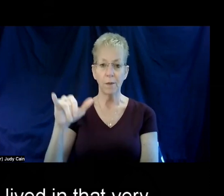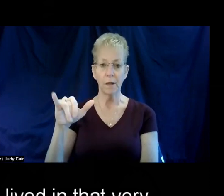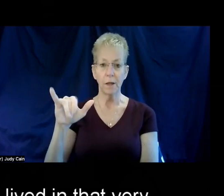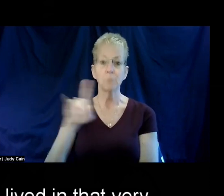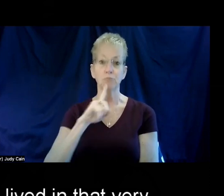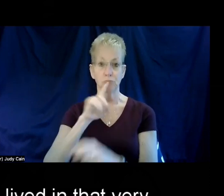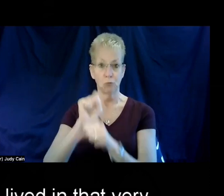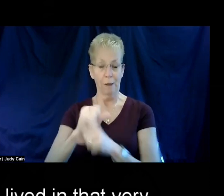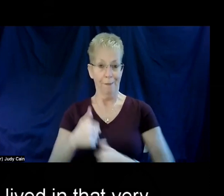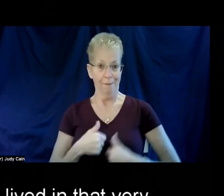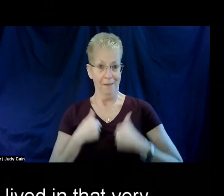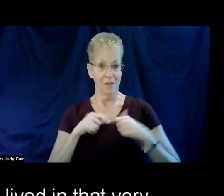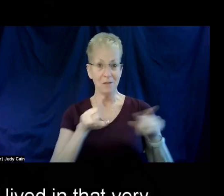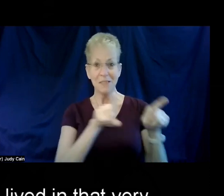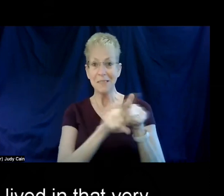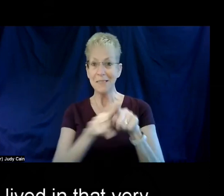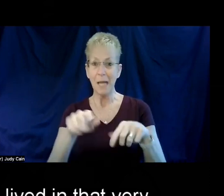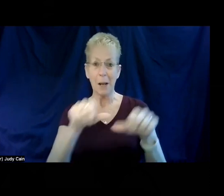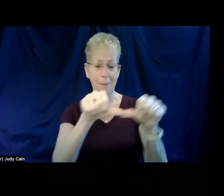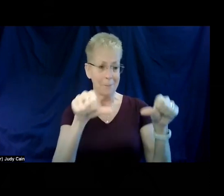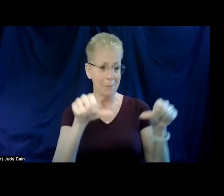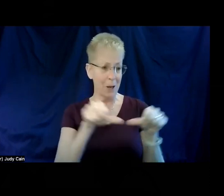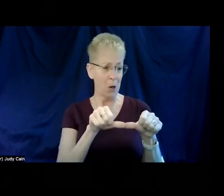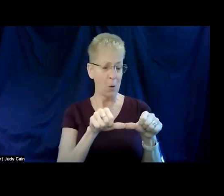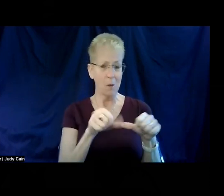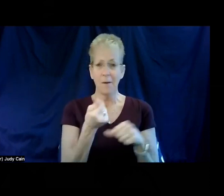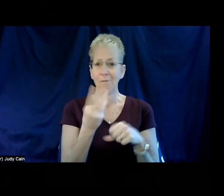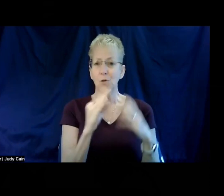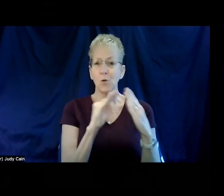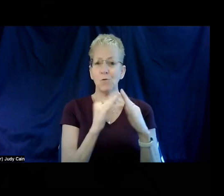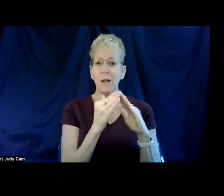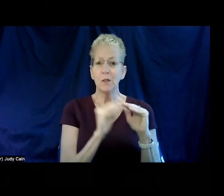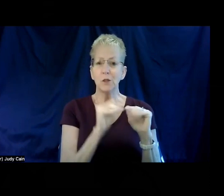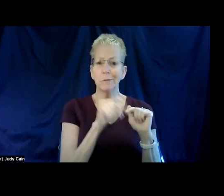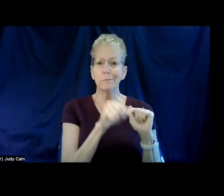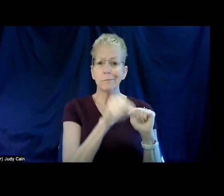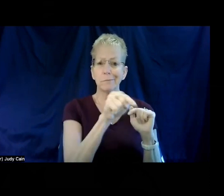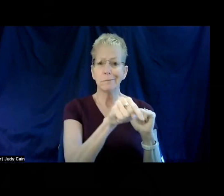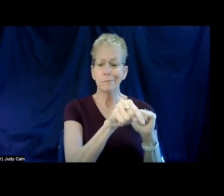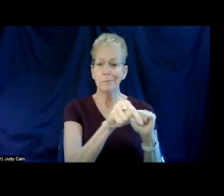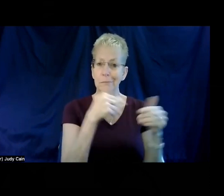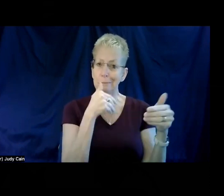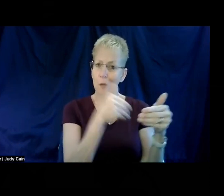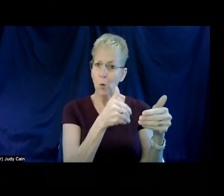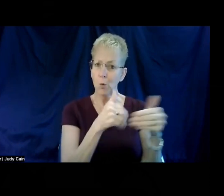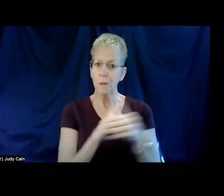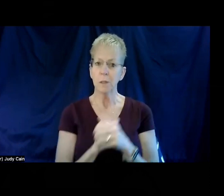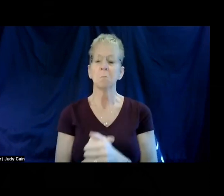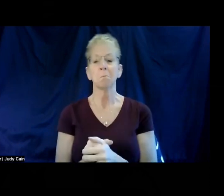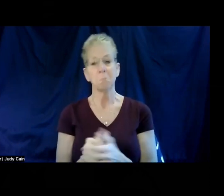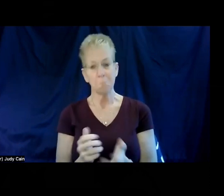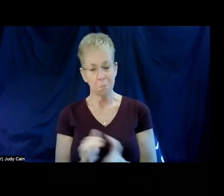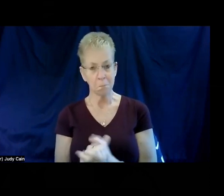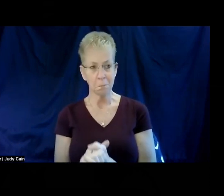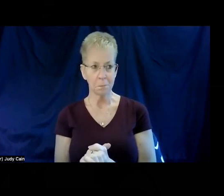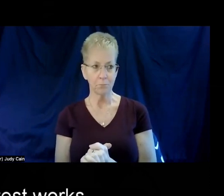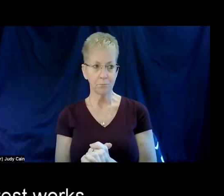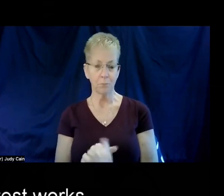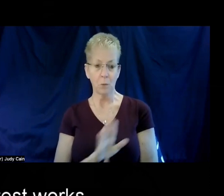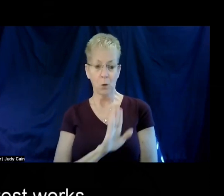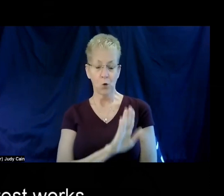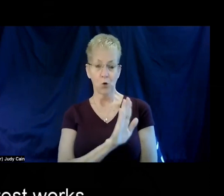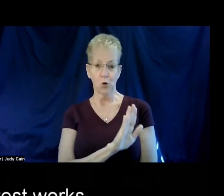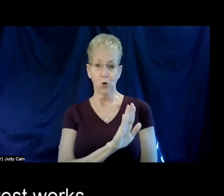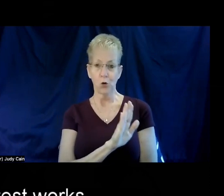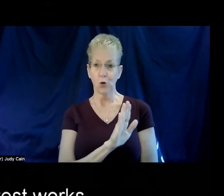that very area, the same area, just a few villages away from where I had set Seton Manor. And one of